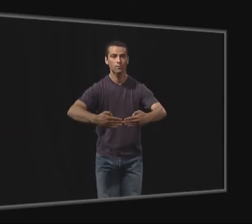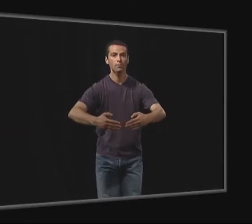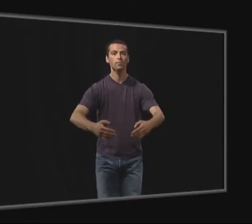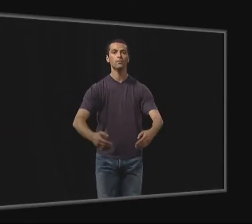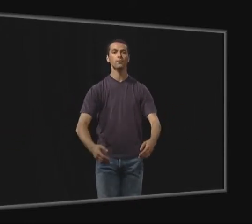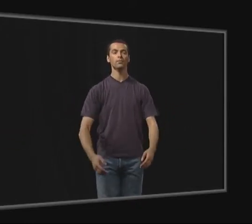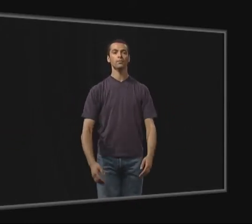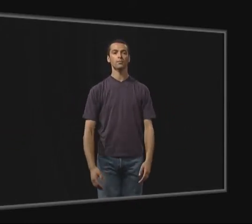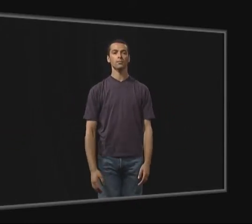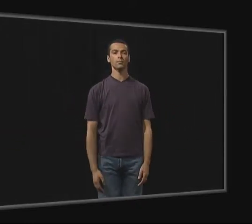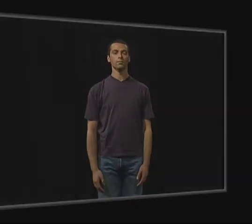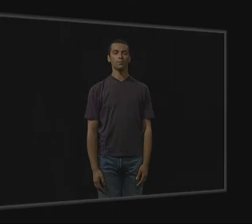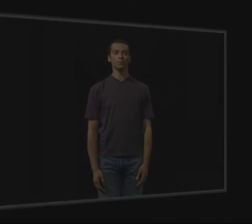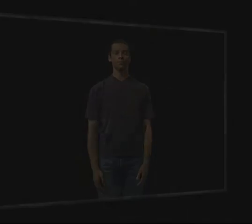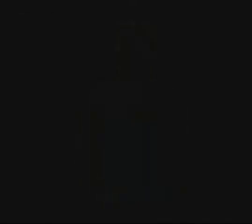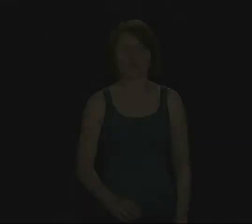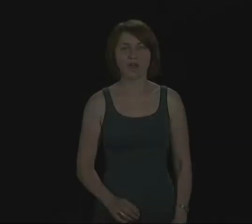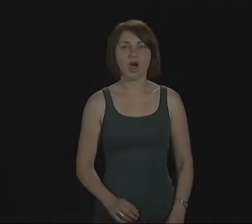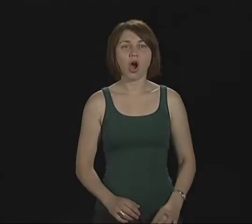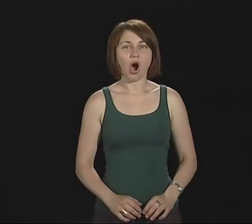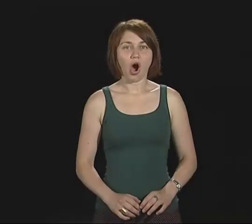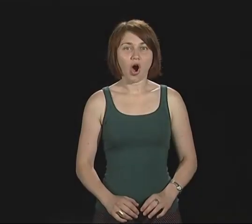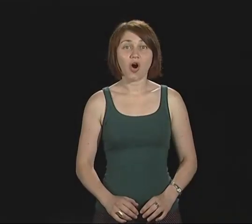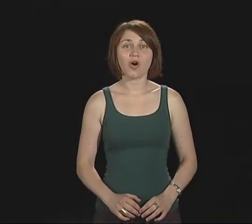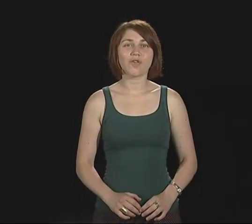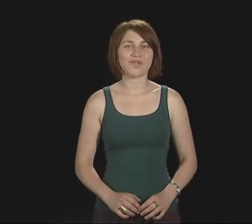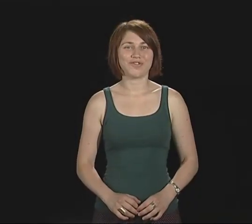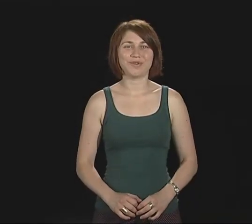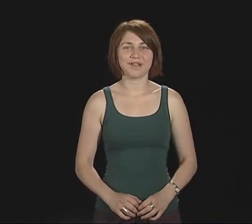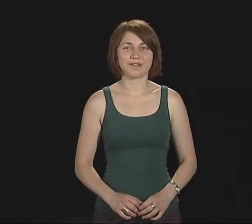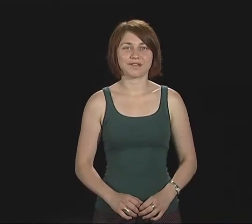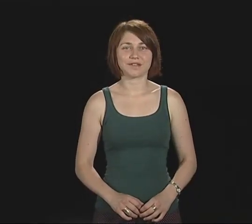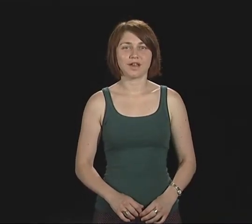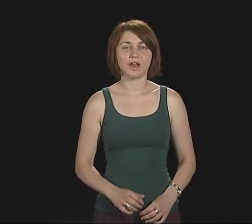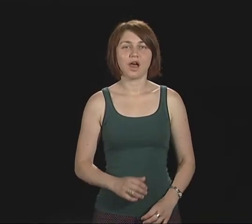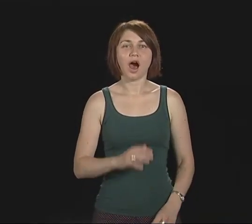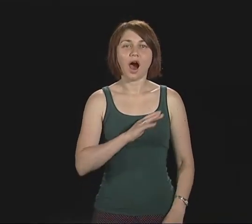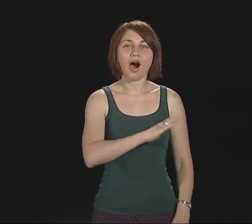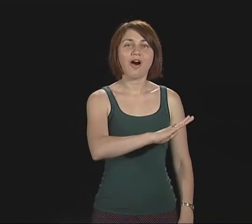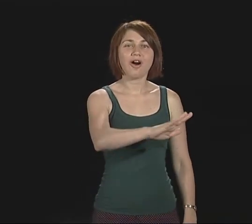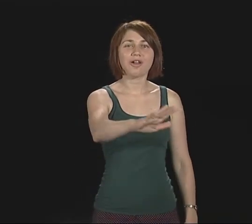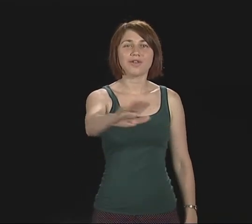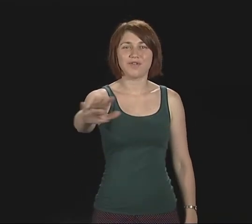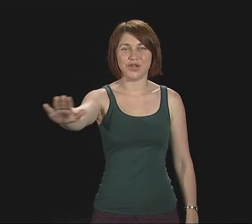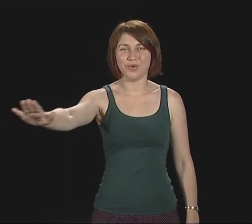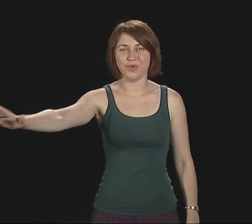All the books. All the students. All of you.